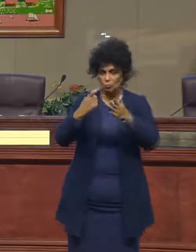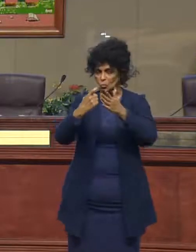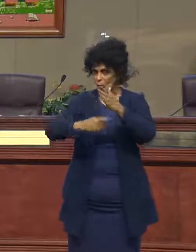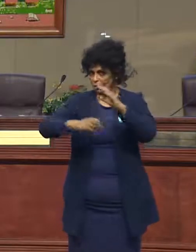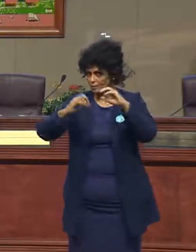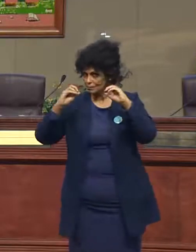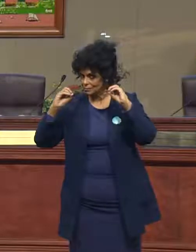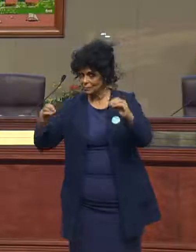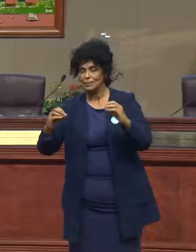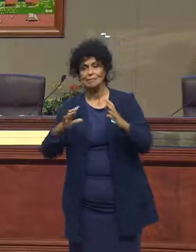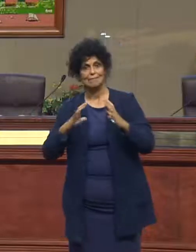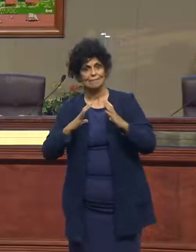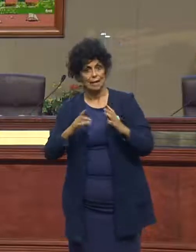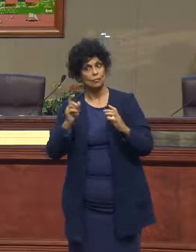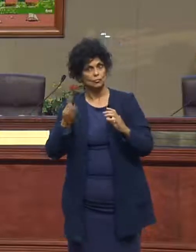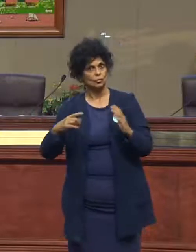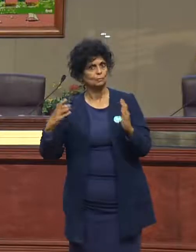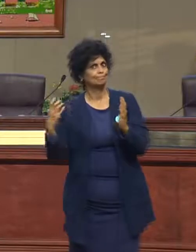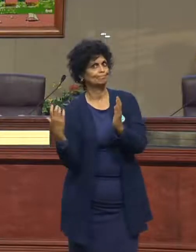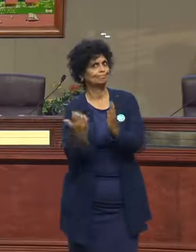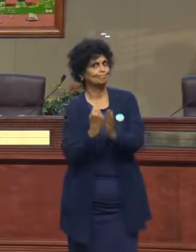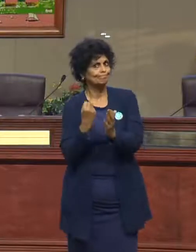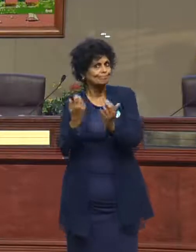those who want it.